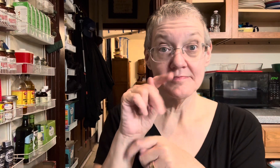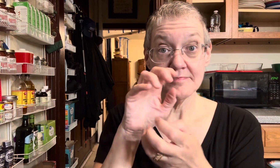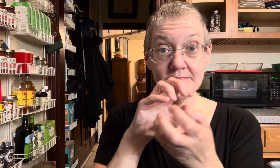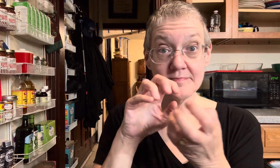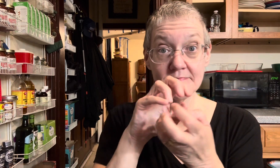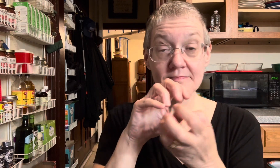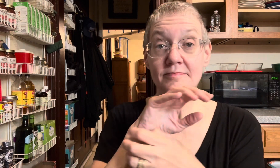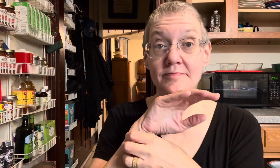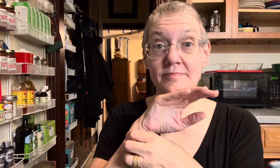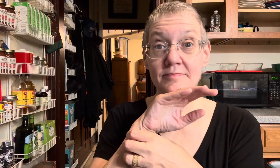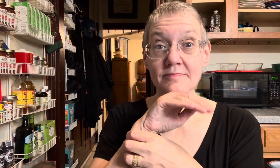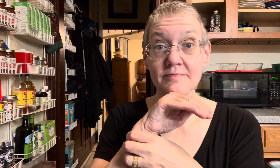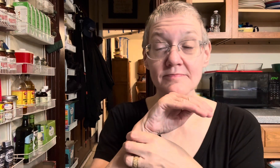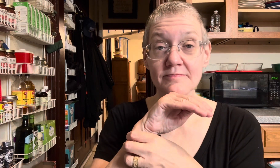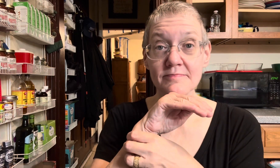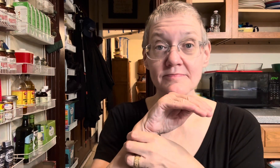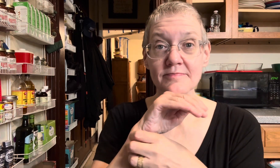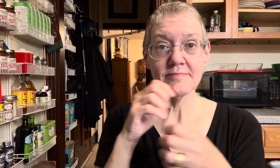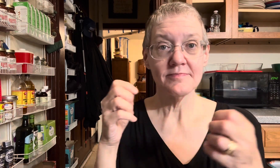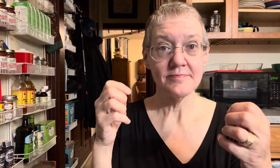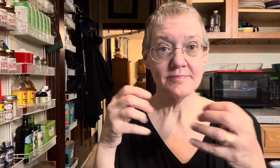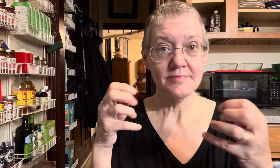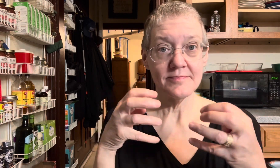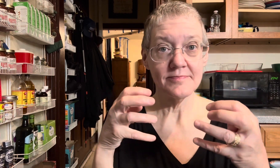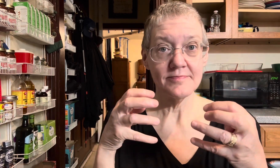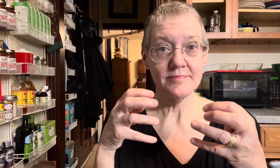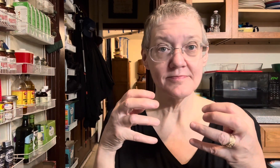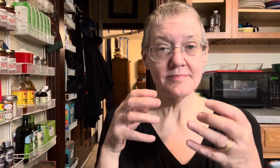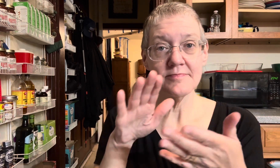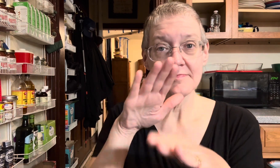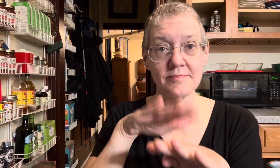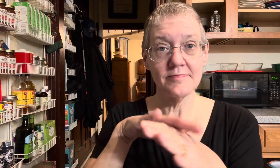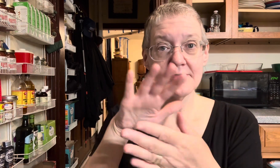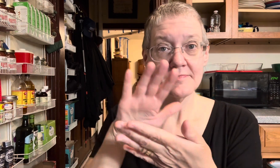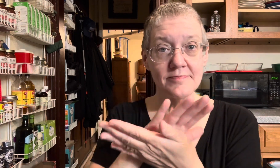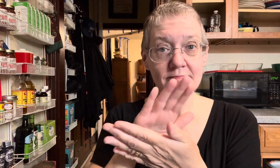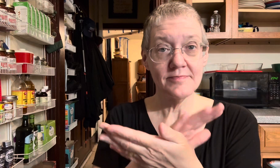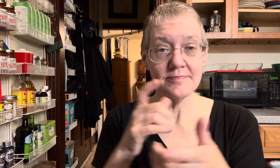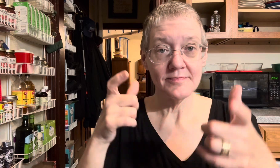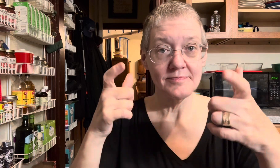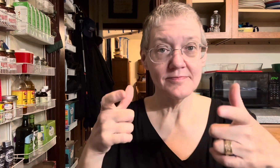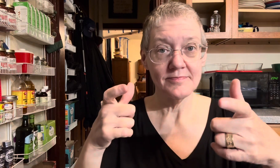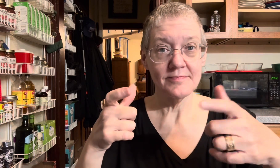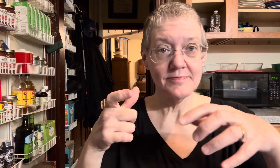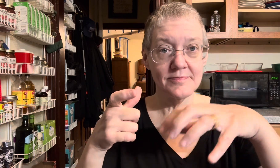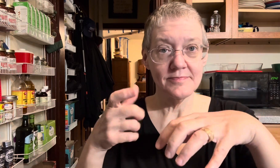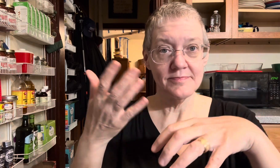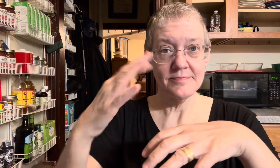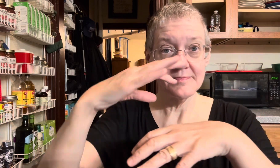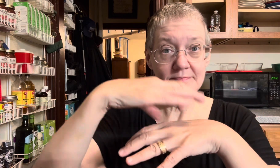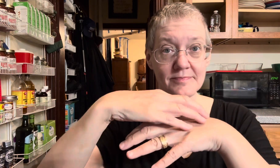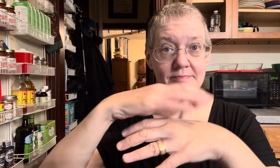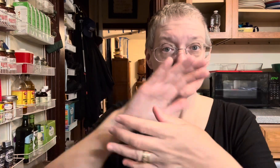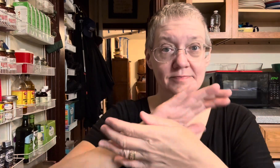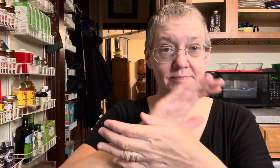So I've discovered that the ground pork patties, I can microwave them on a paper plate with another paper plate like a